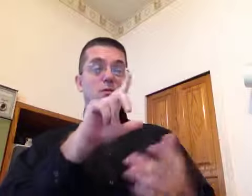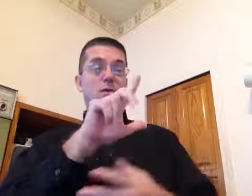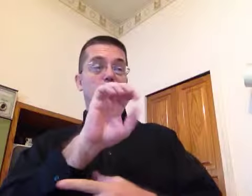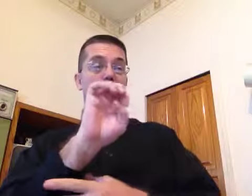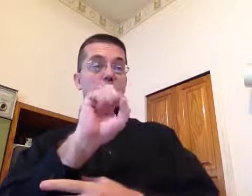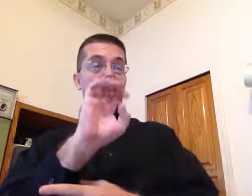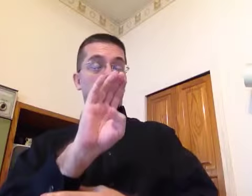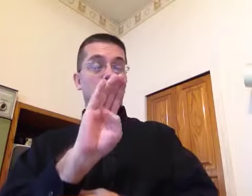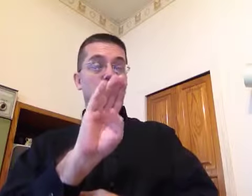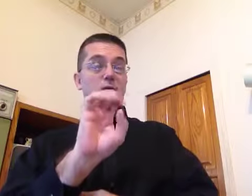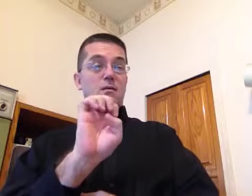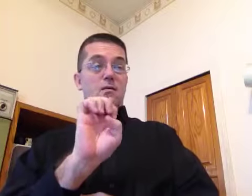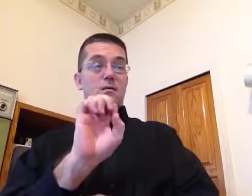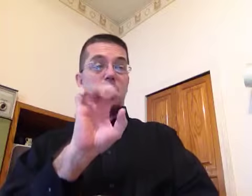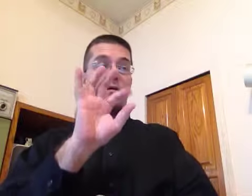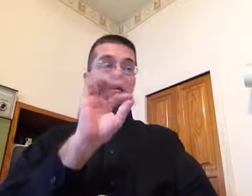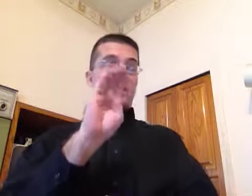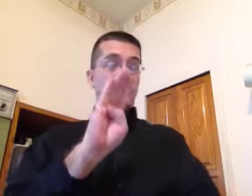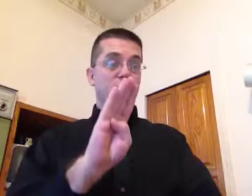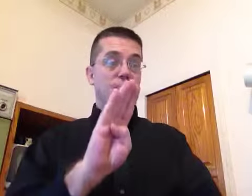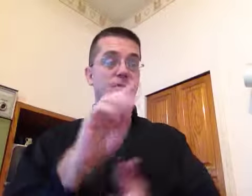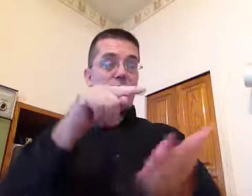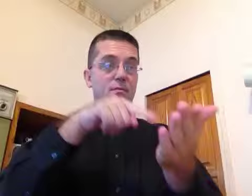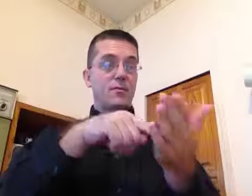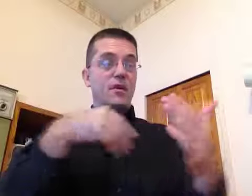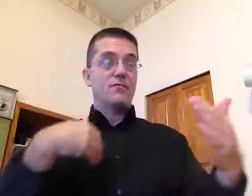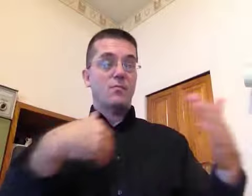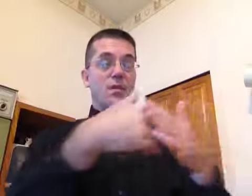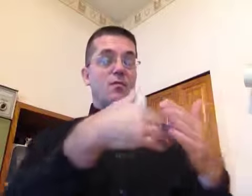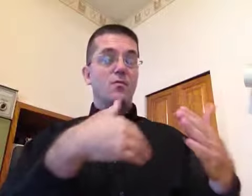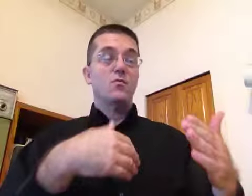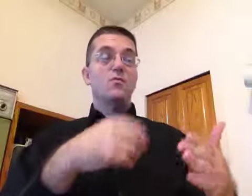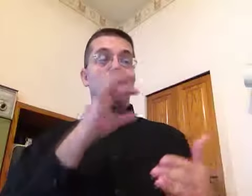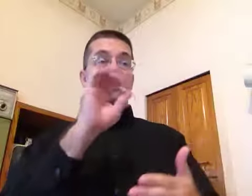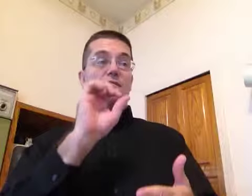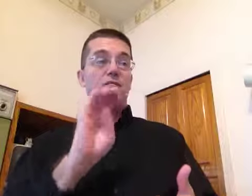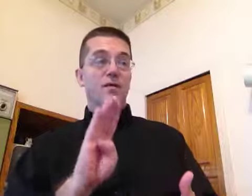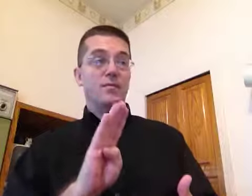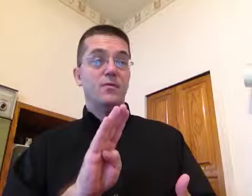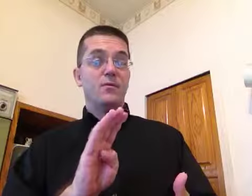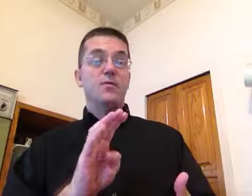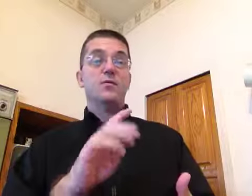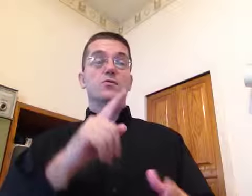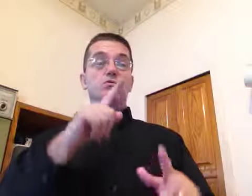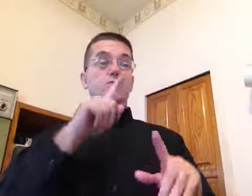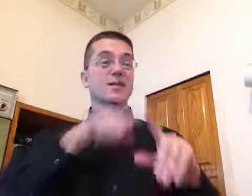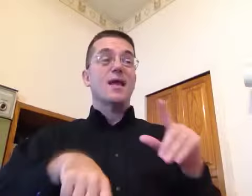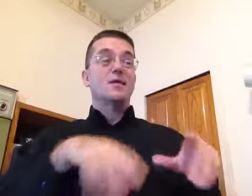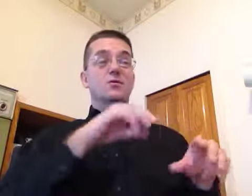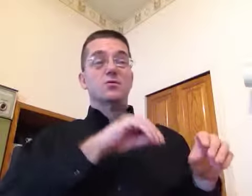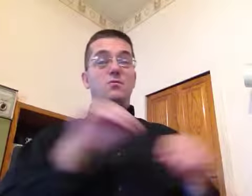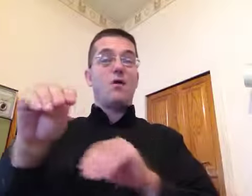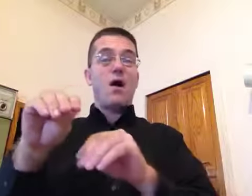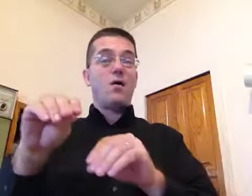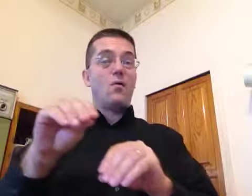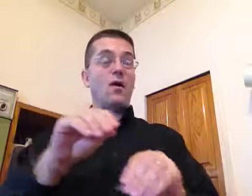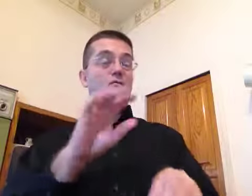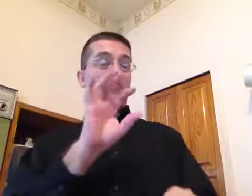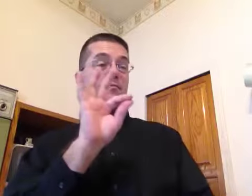In February. Well, you have to pay through February. Yeah, exactly. You can't just walk off from the lease. You're